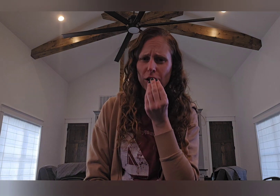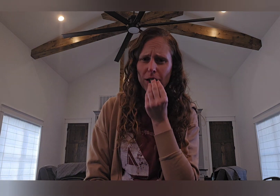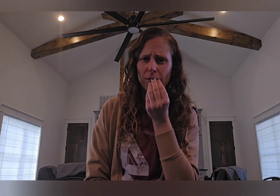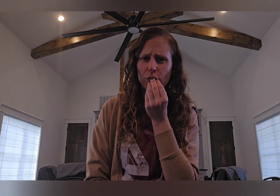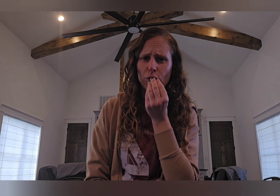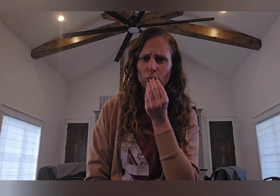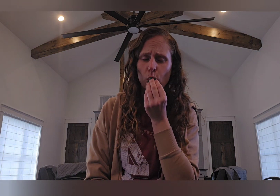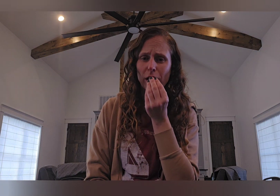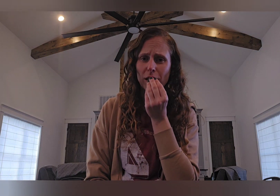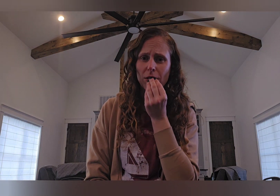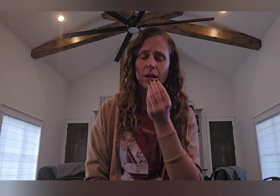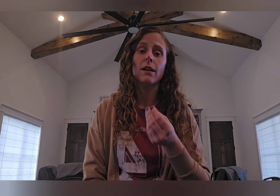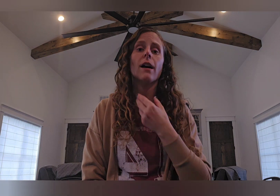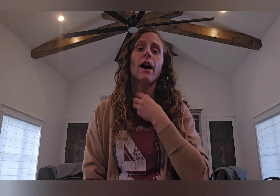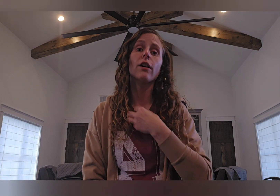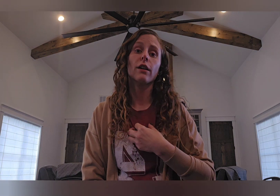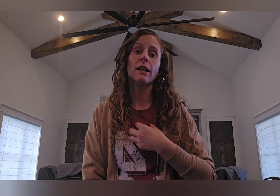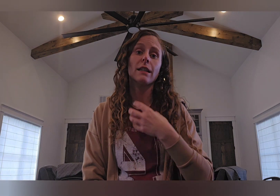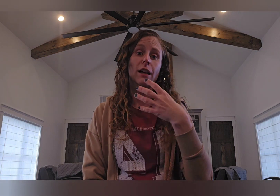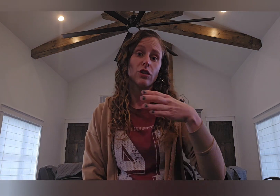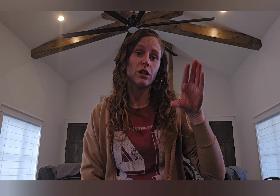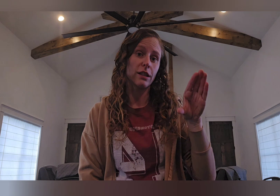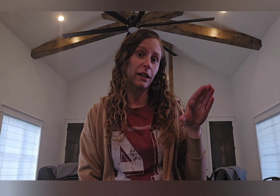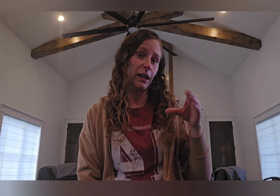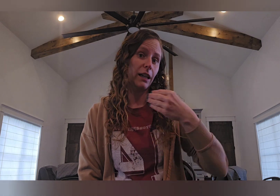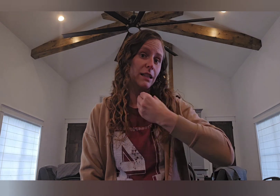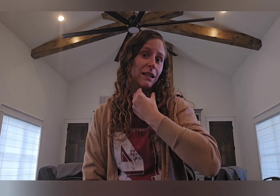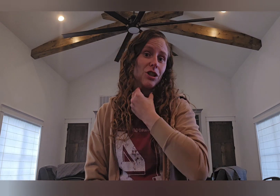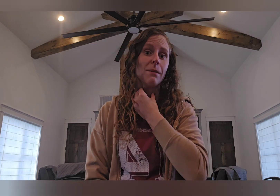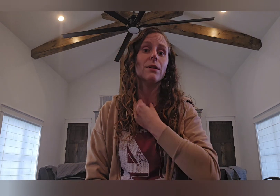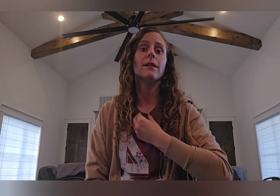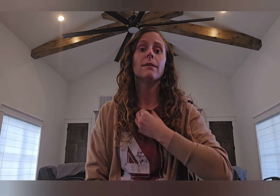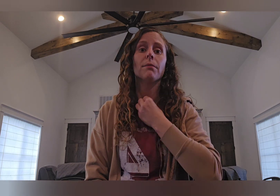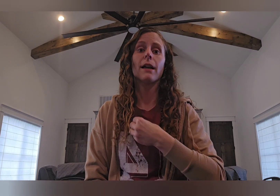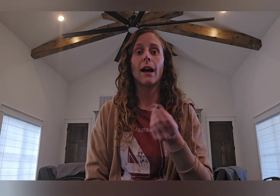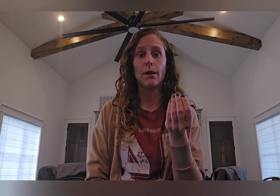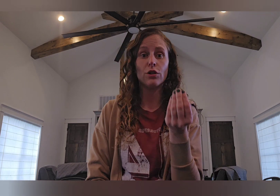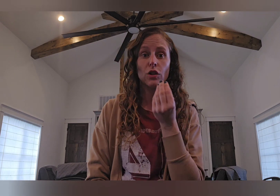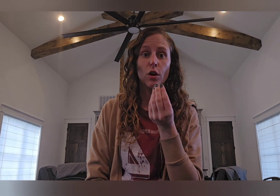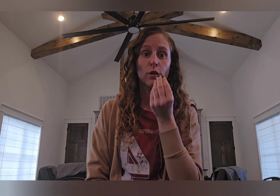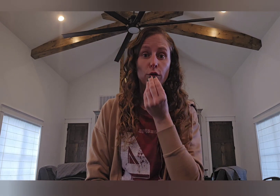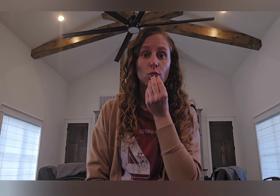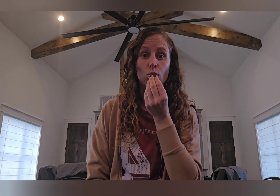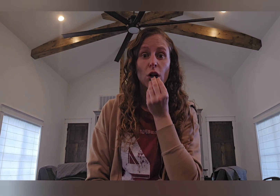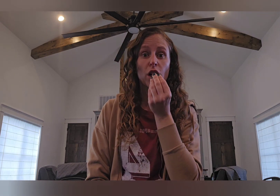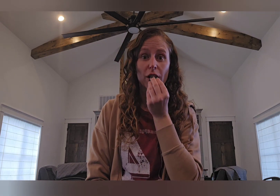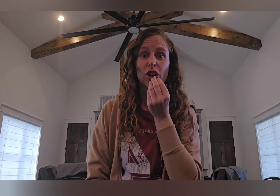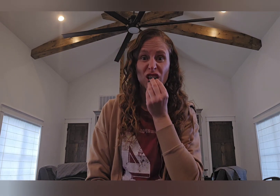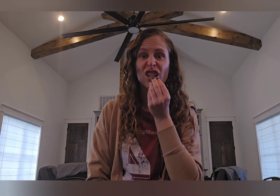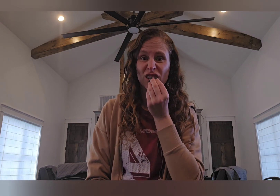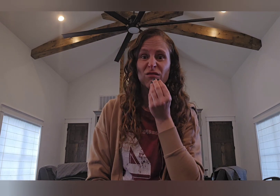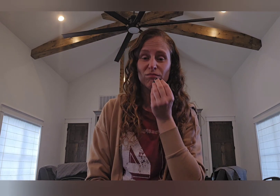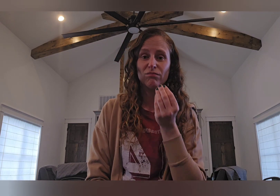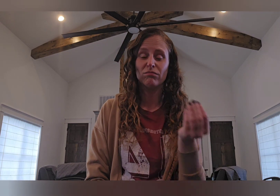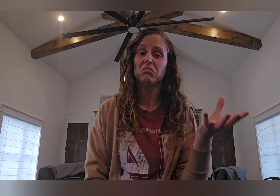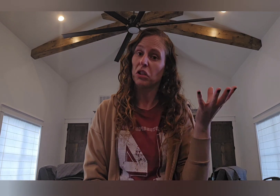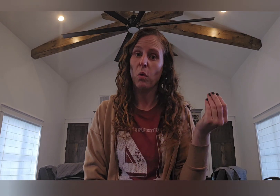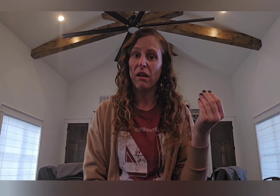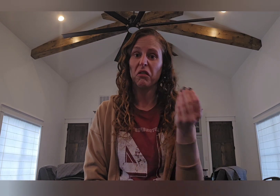Hungry, food, want? Hungry is actually just like a kind of C shape, but I would just go with food. Are you hungry? You want